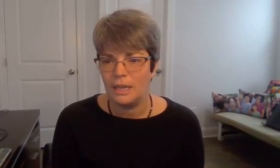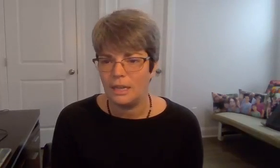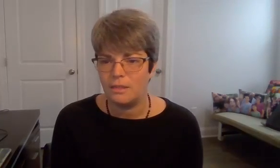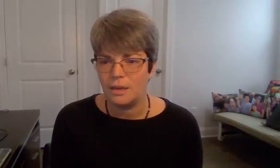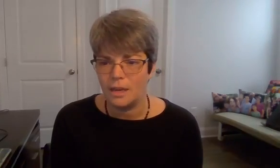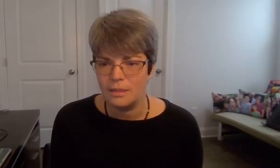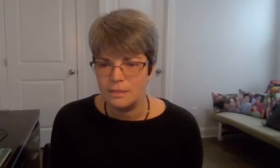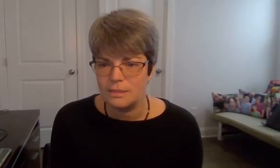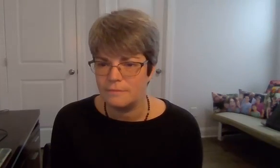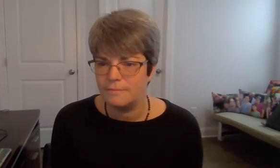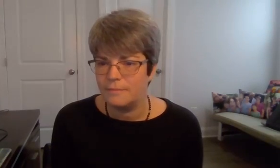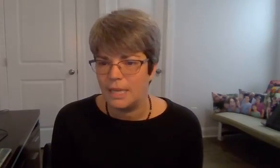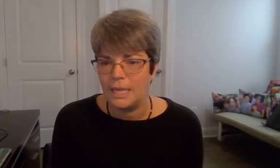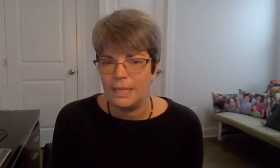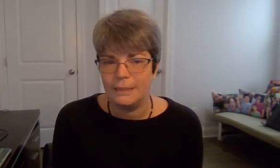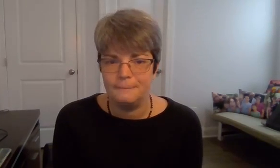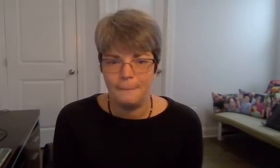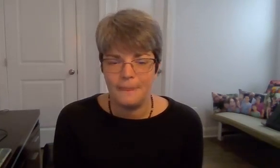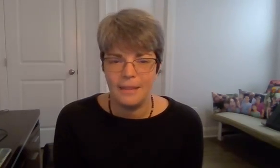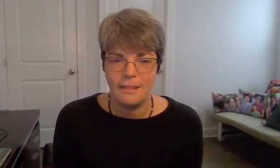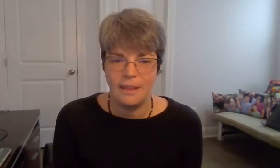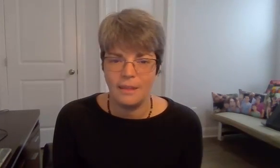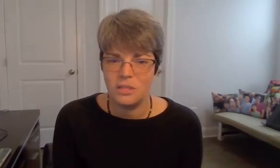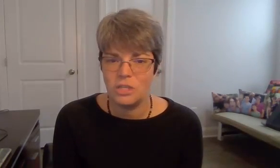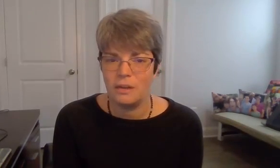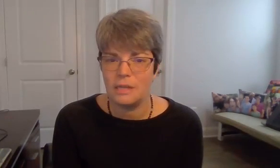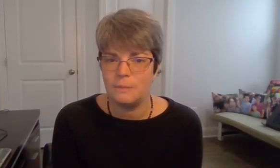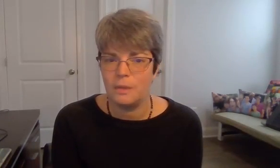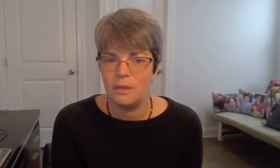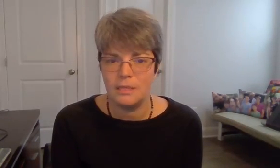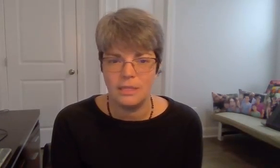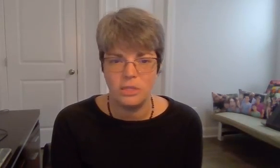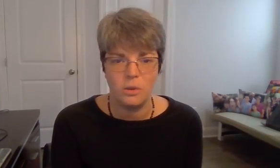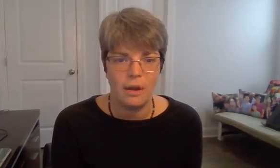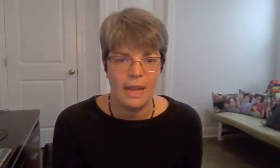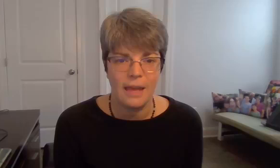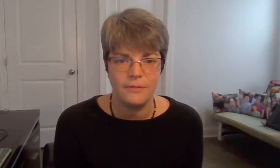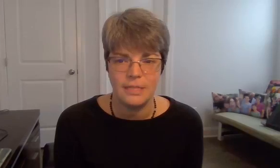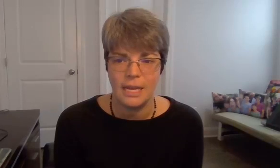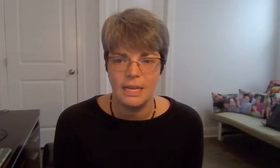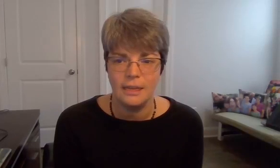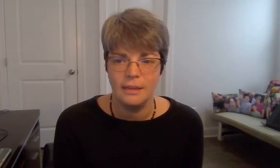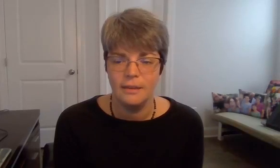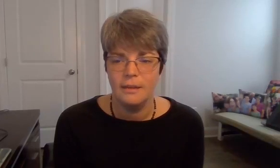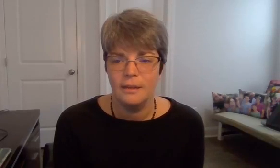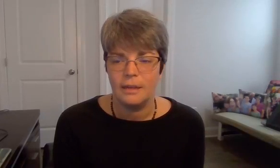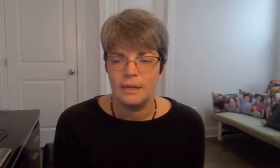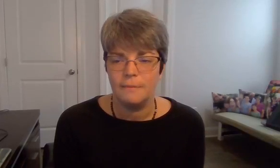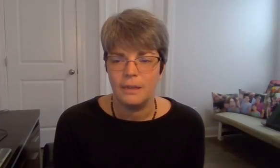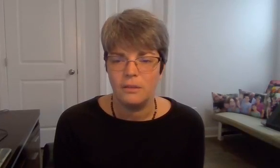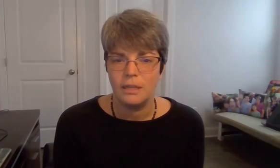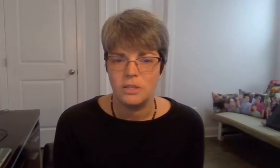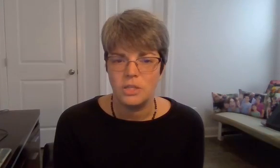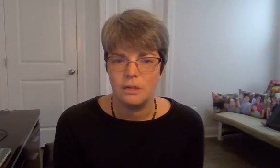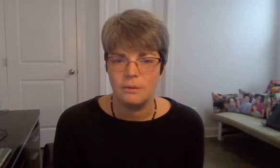any thoughts, anything they'd like to share, any experiences that you already have signing that you'd like to share with the